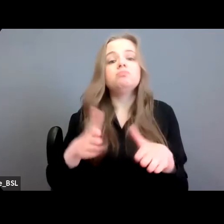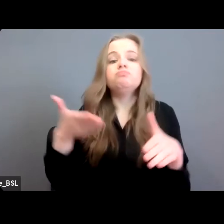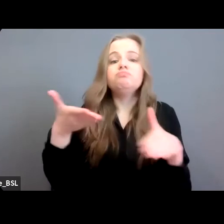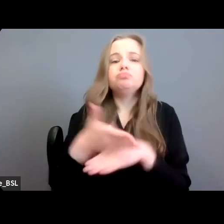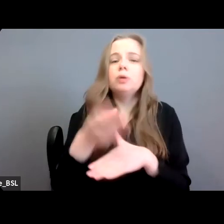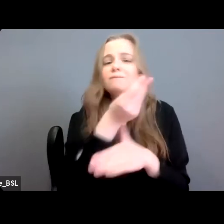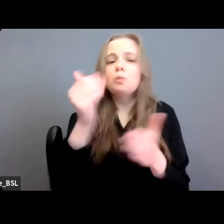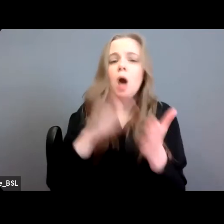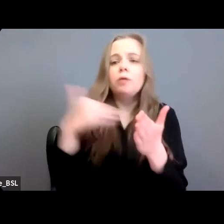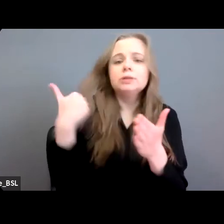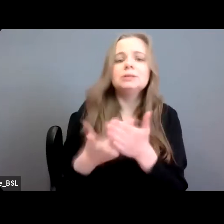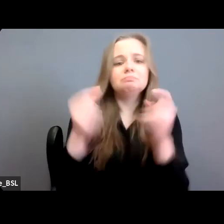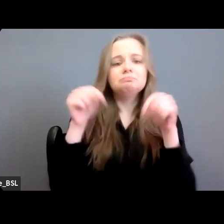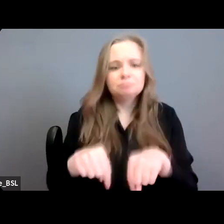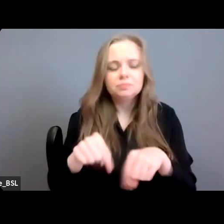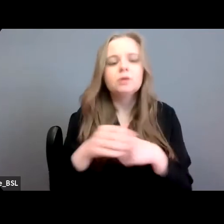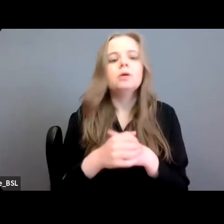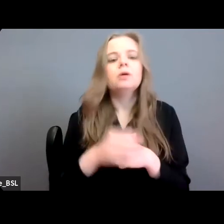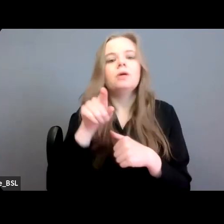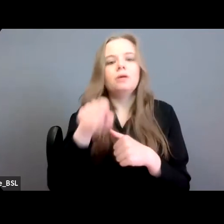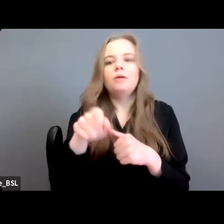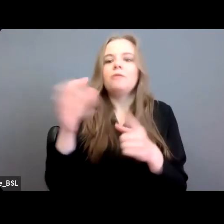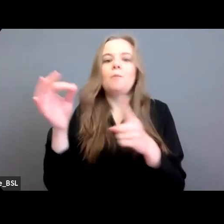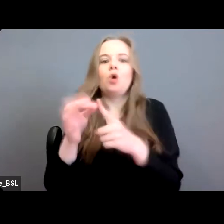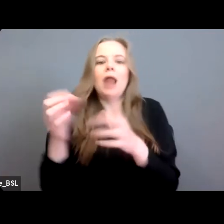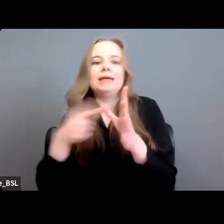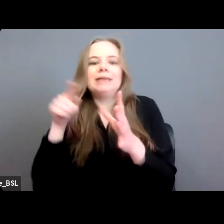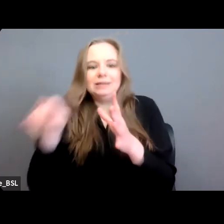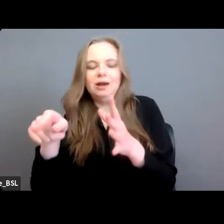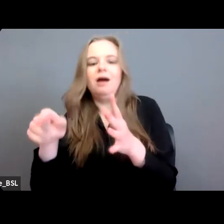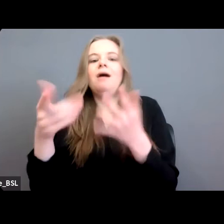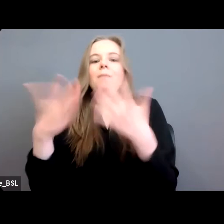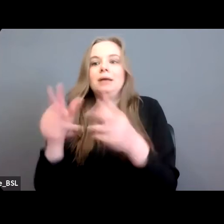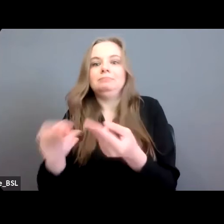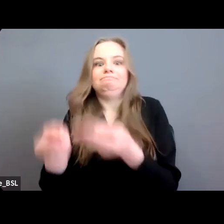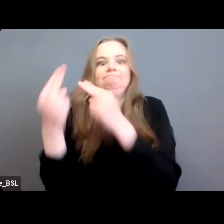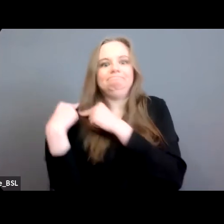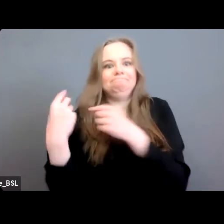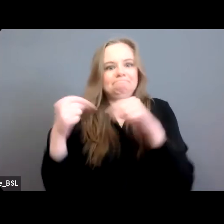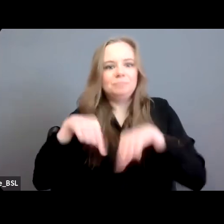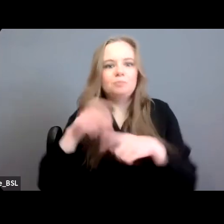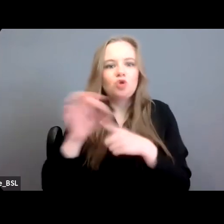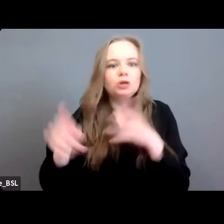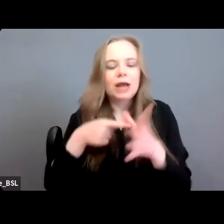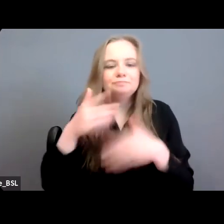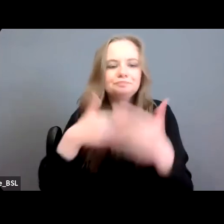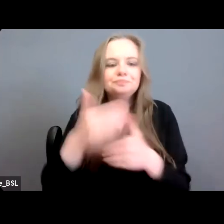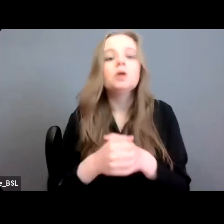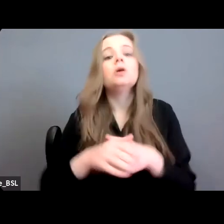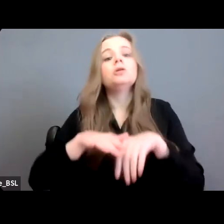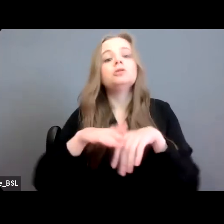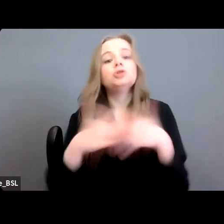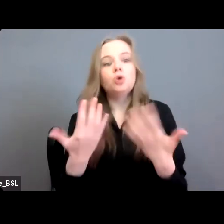and as Vicky mentioned, took over from Paul Alexander in the role halfway through this project. Now, having seen